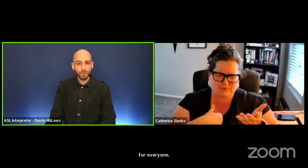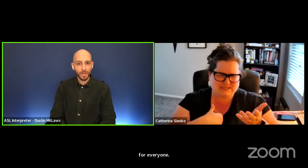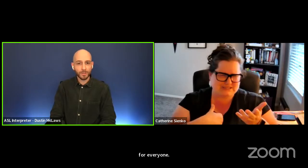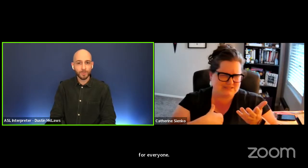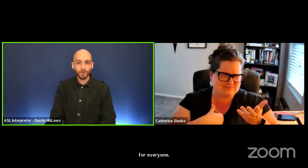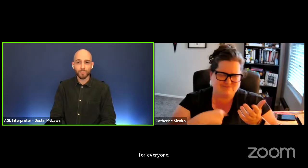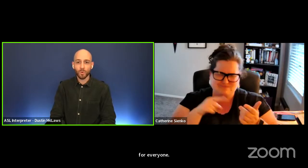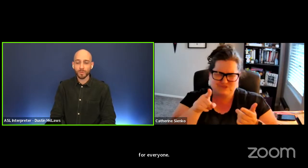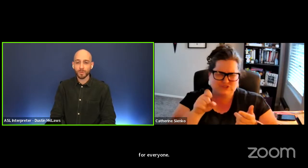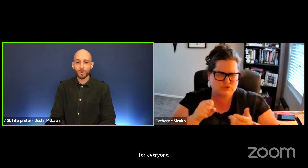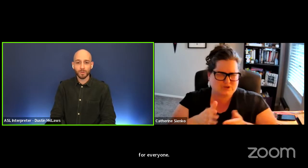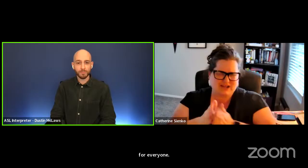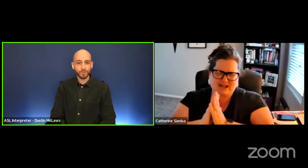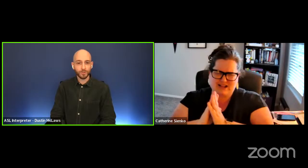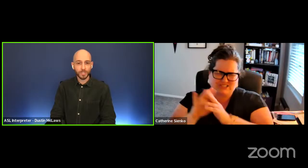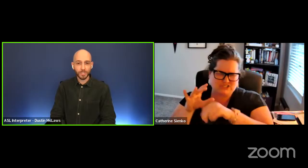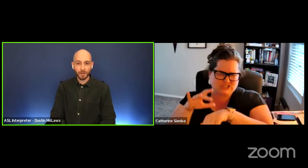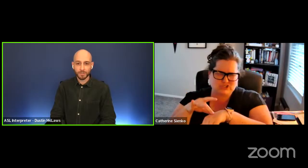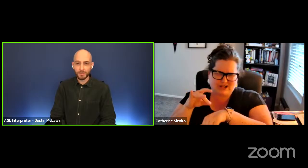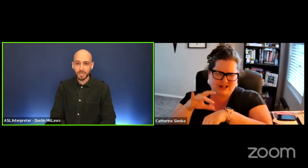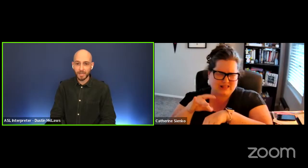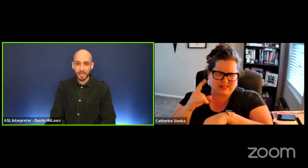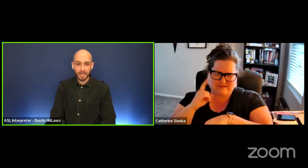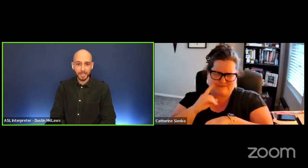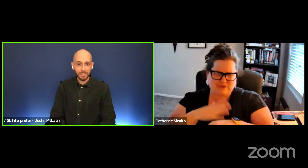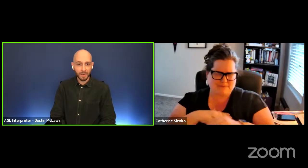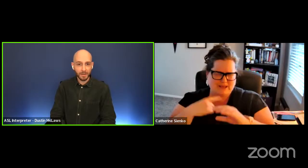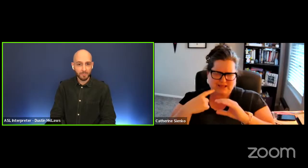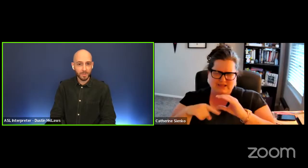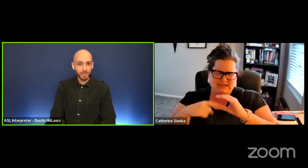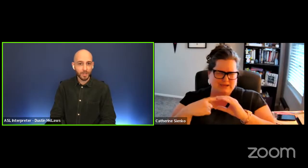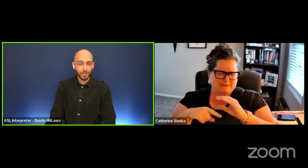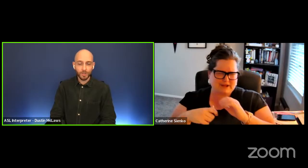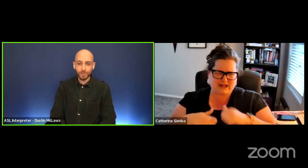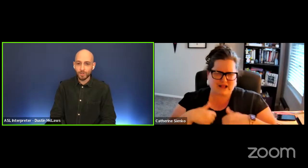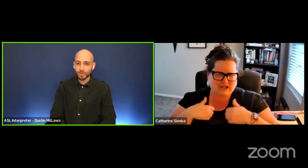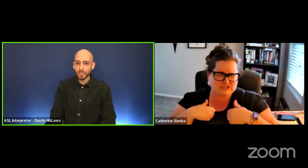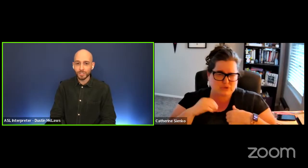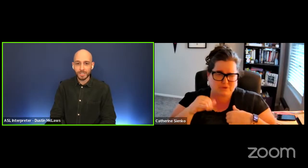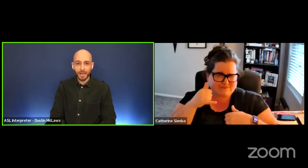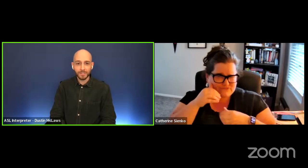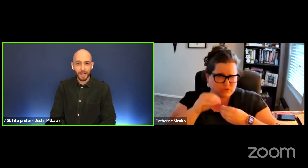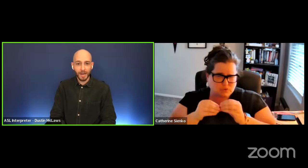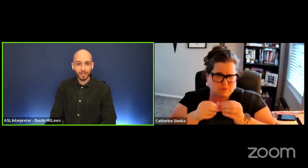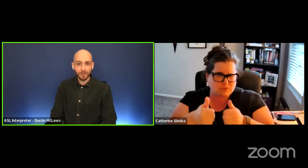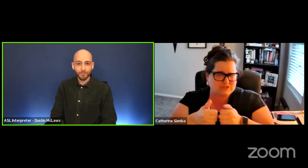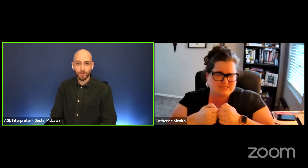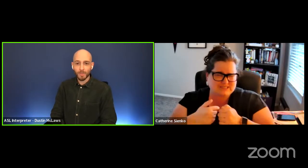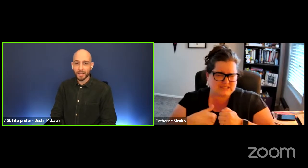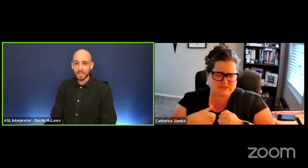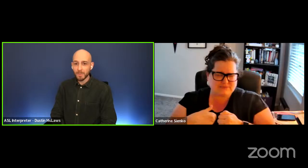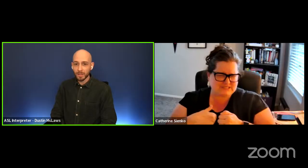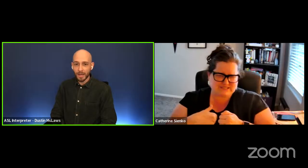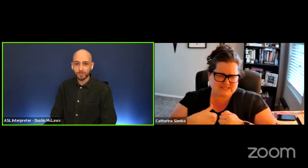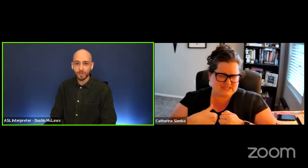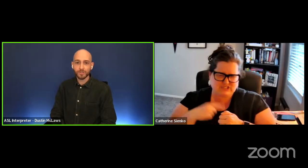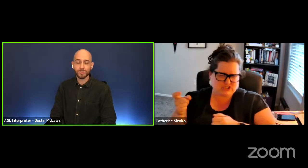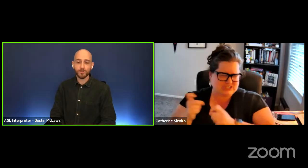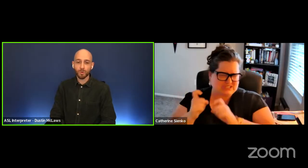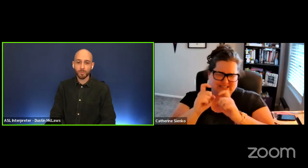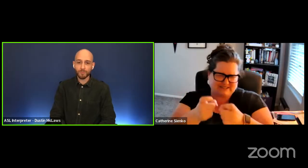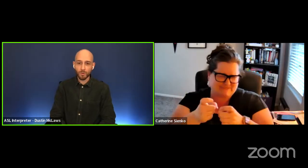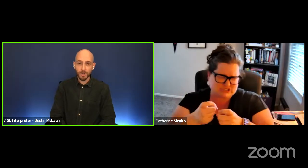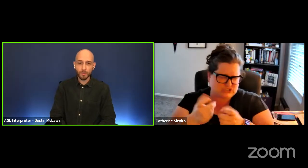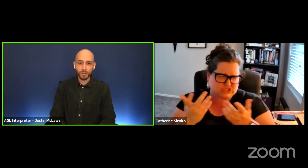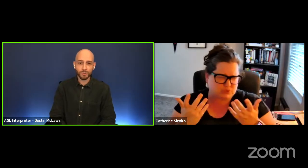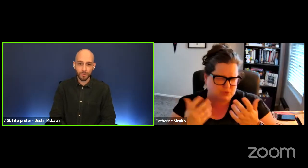please know that you are more than welcome to reach out to me at any time. You can just ask Kyla for my email